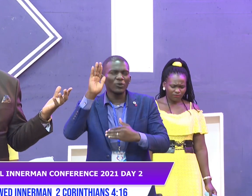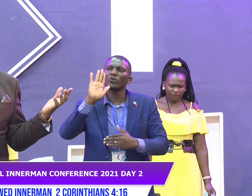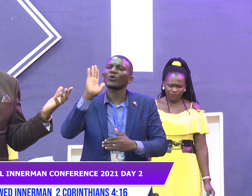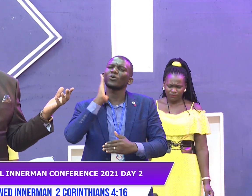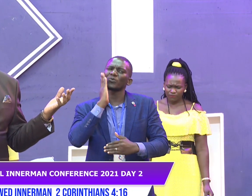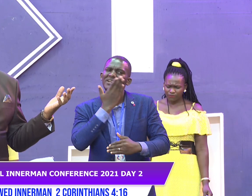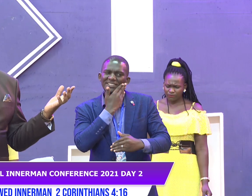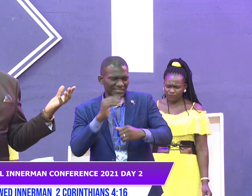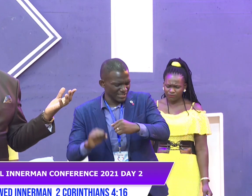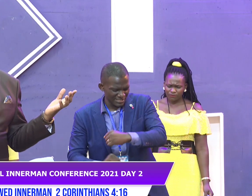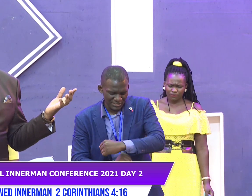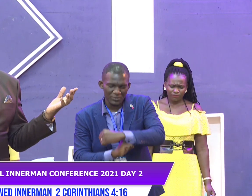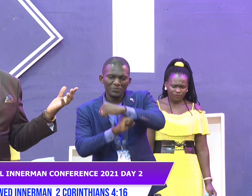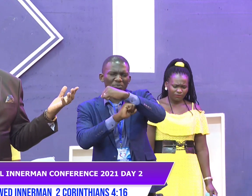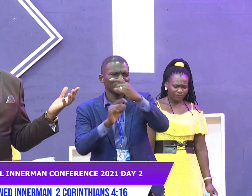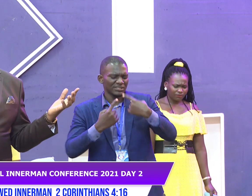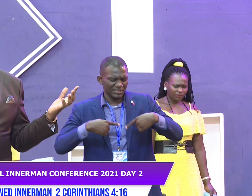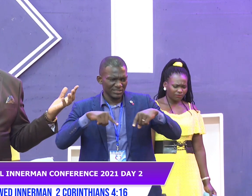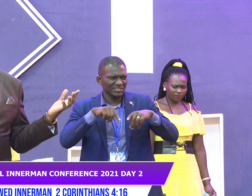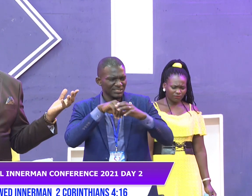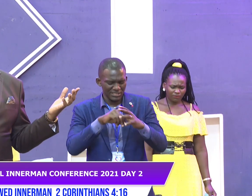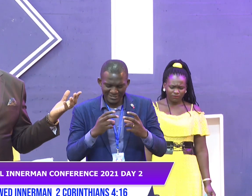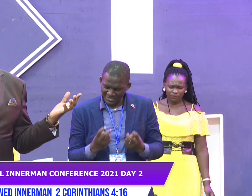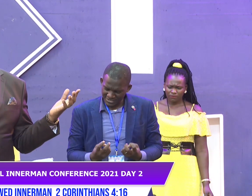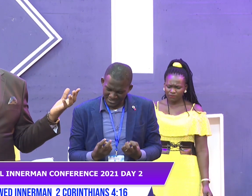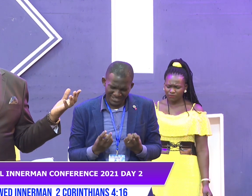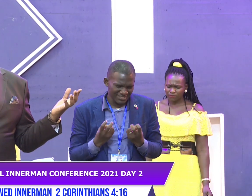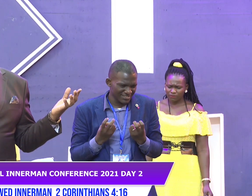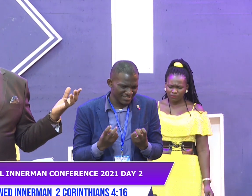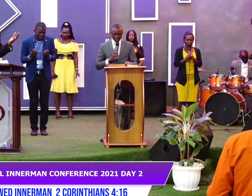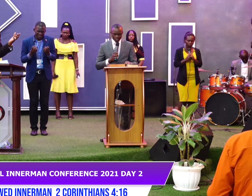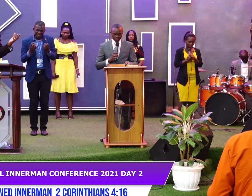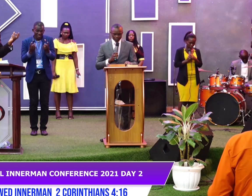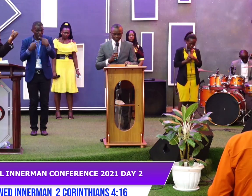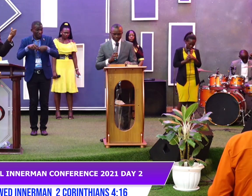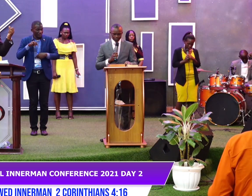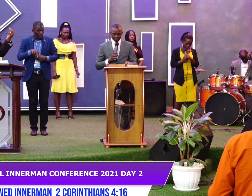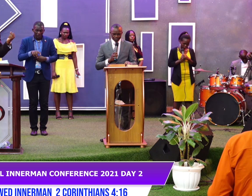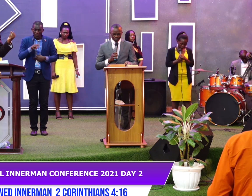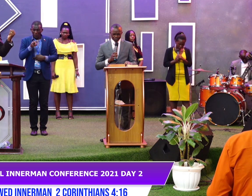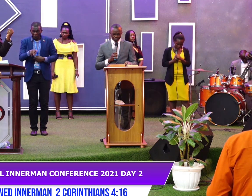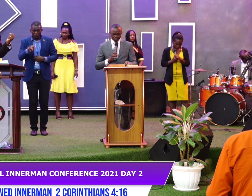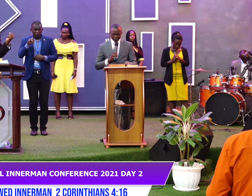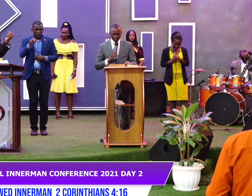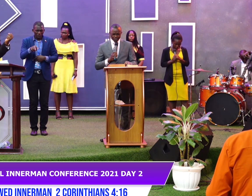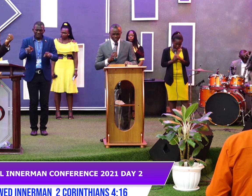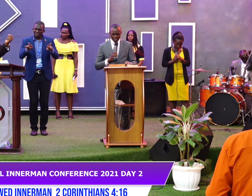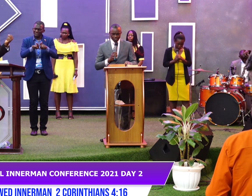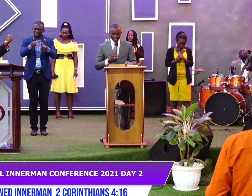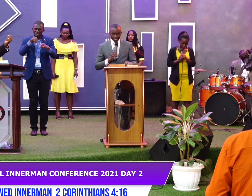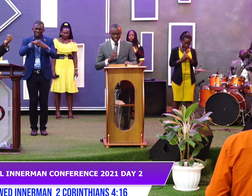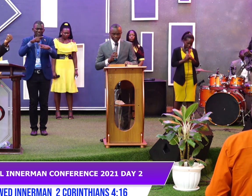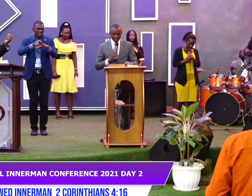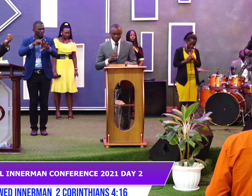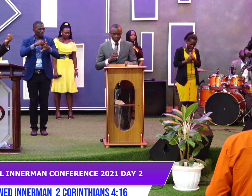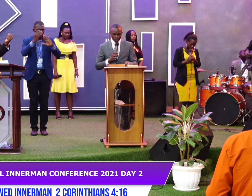thank you for the grace that has sustained us, for the journey that you have walked, even at